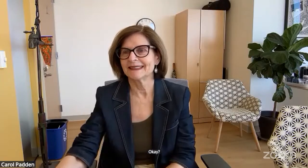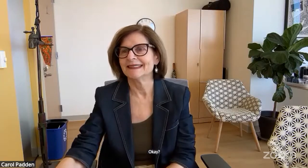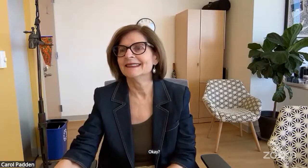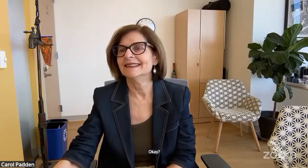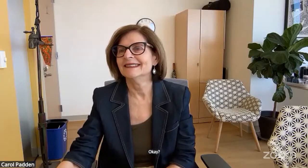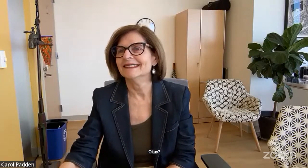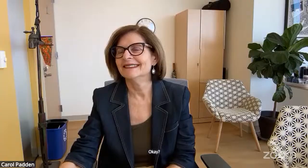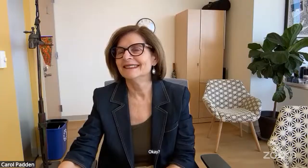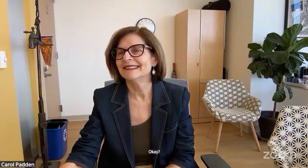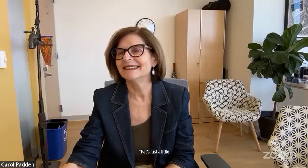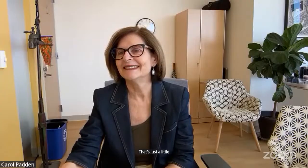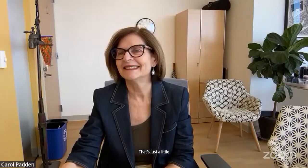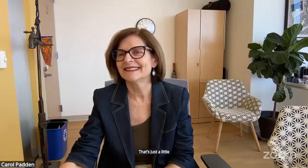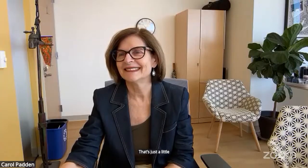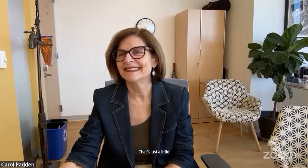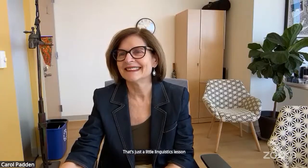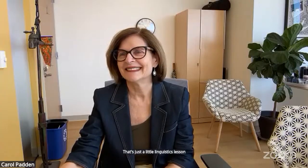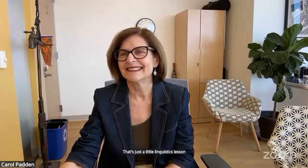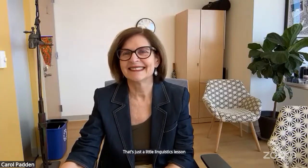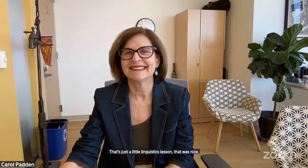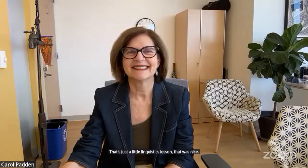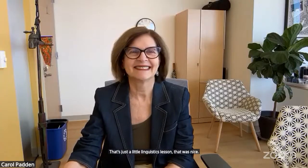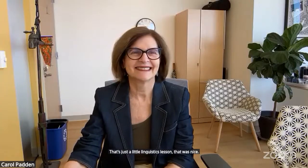Just a little linguistics lesson. That was nice.